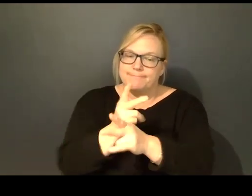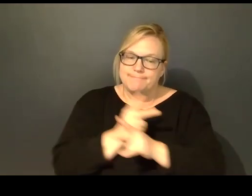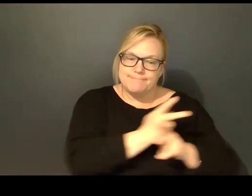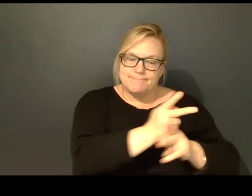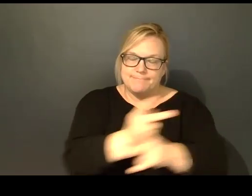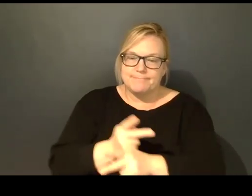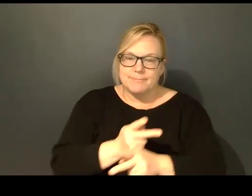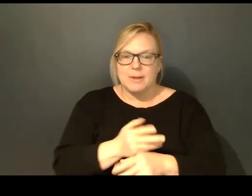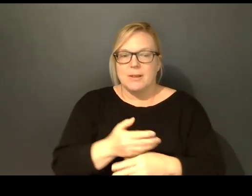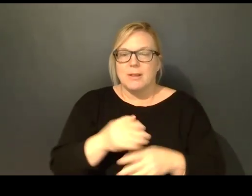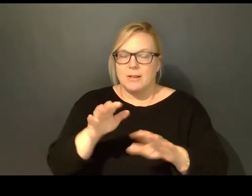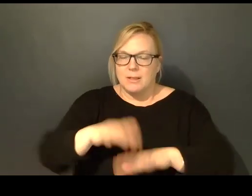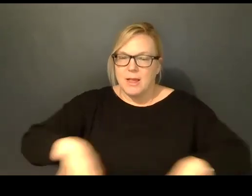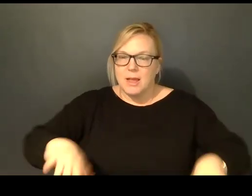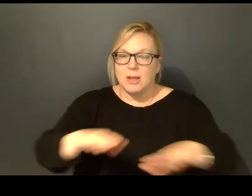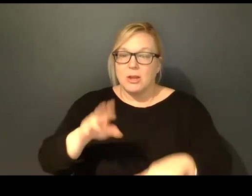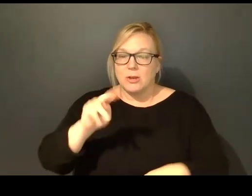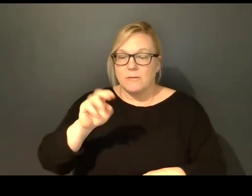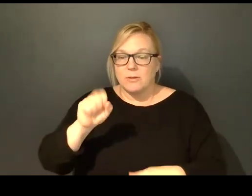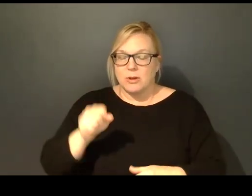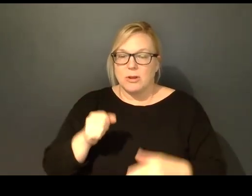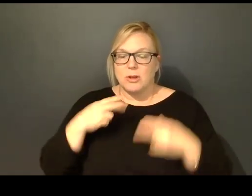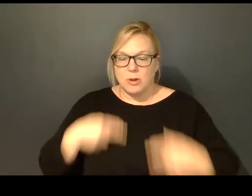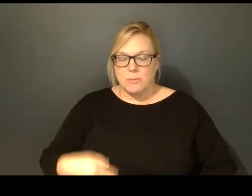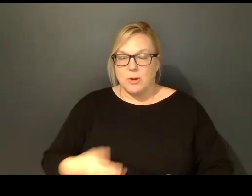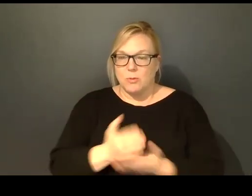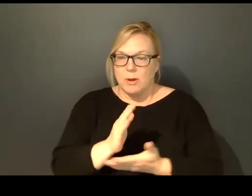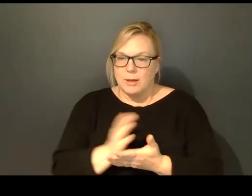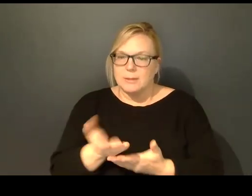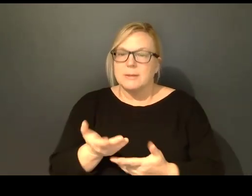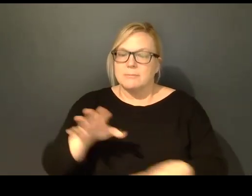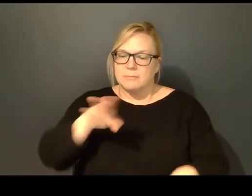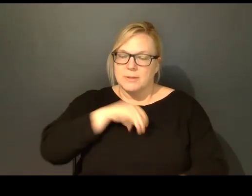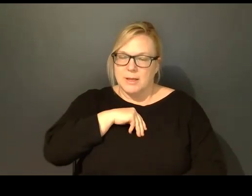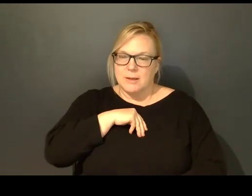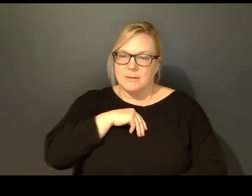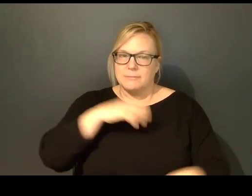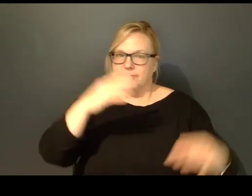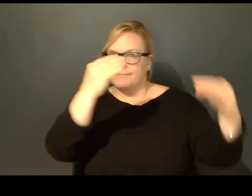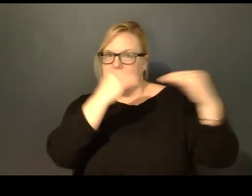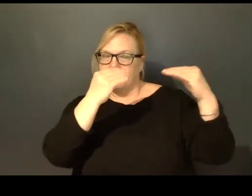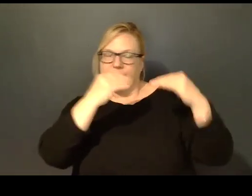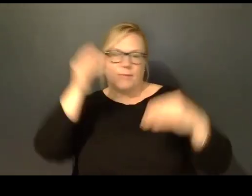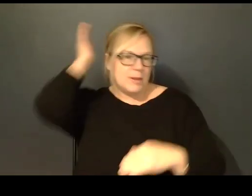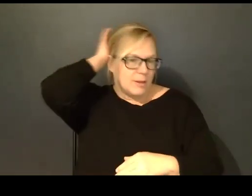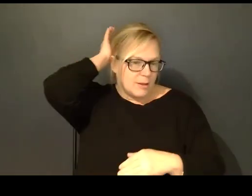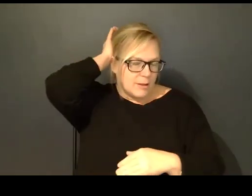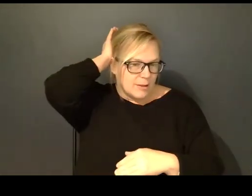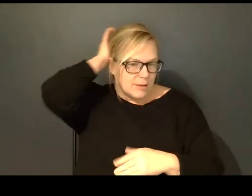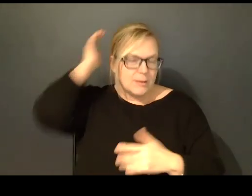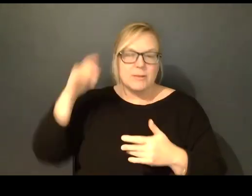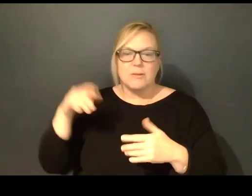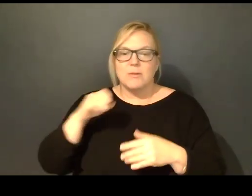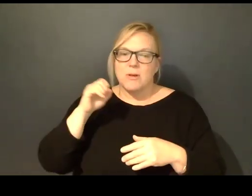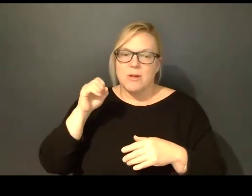Nova Scotia Human Rights Commission embraces Mi'kmaq teachings such as Imsit Nogama, meaning all my relations,